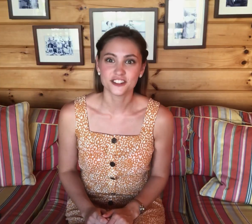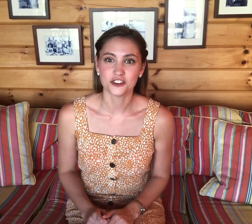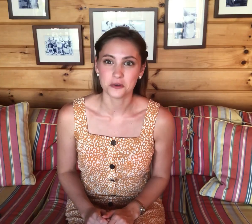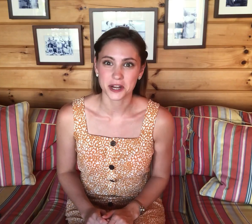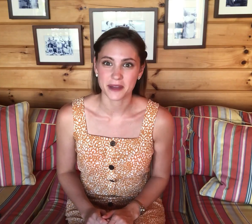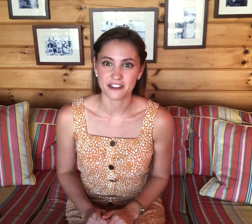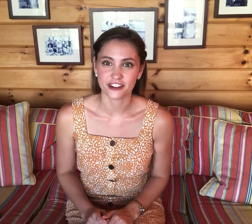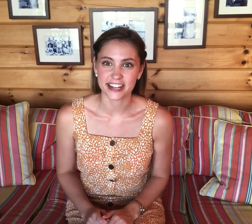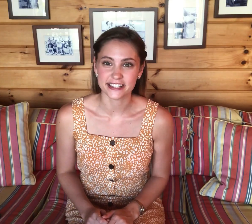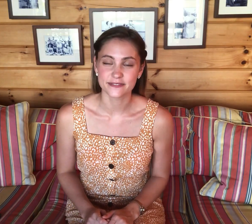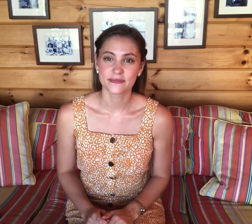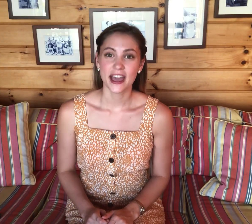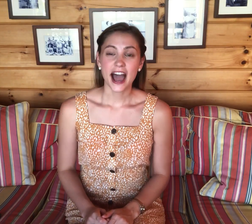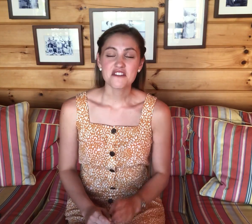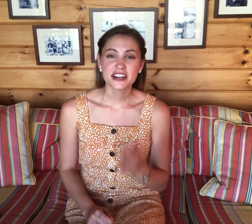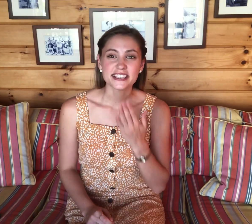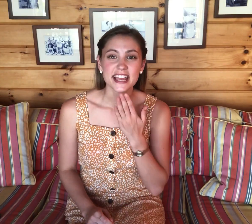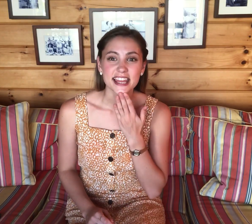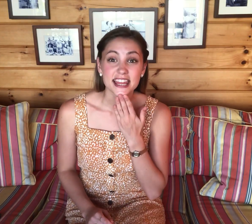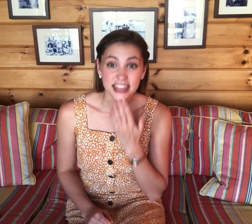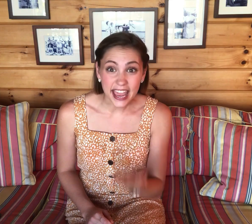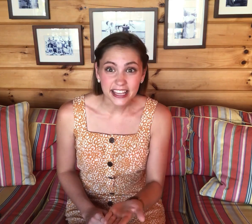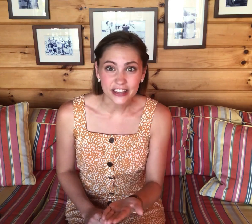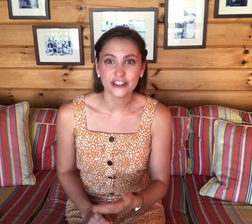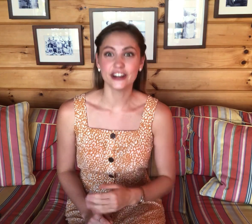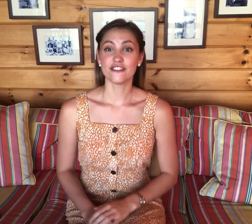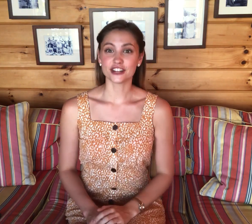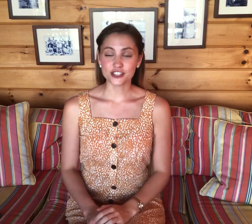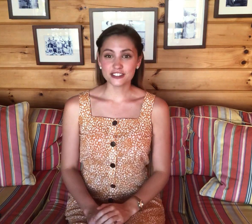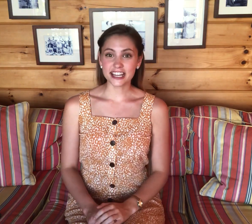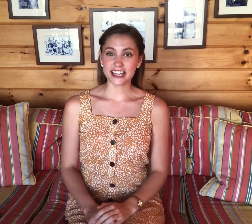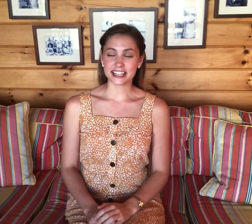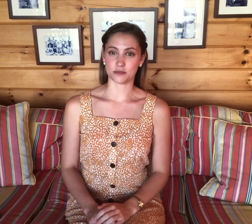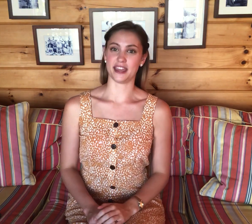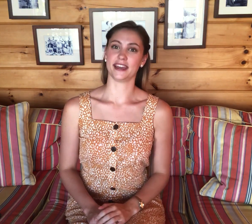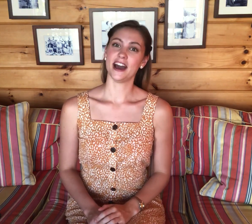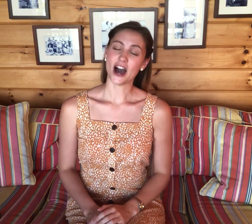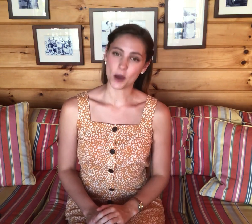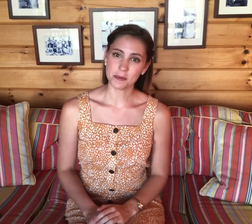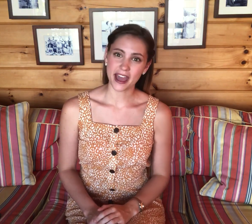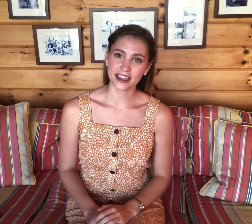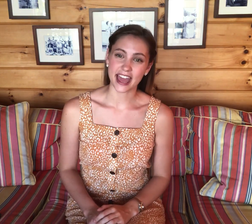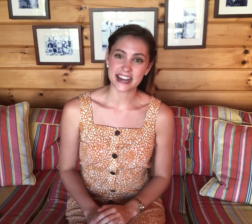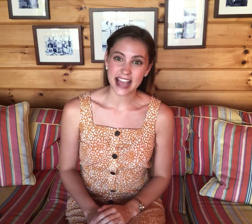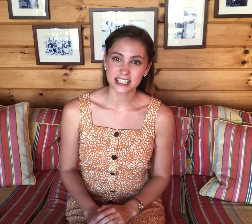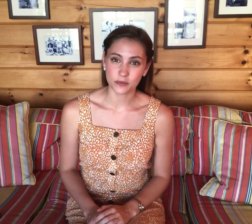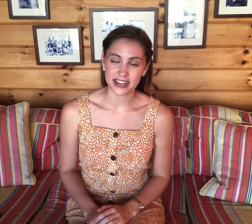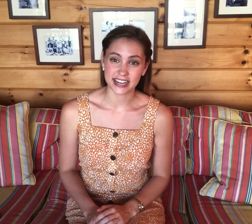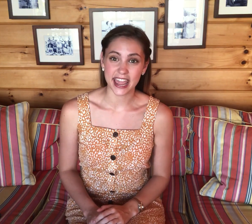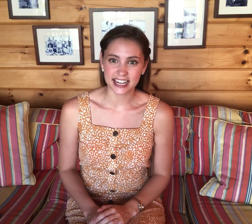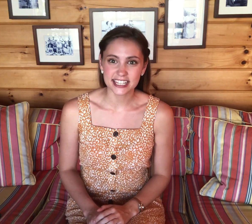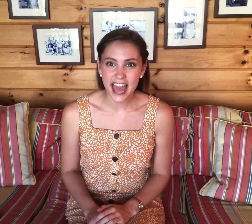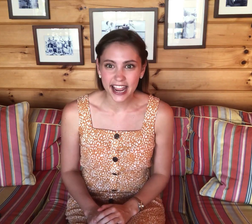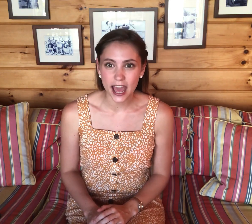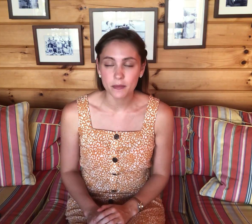pointer finger up and we put our thumb out. I love you. This is the sign for I, this